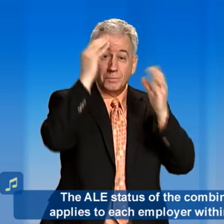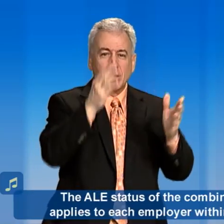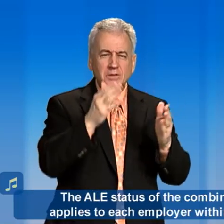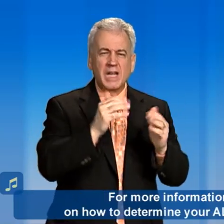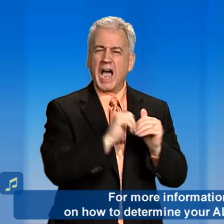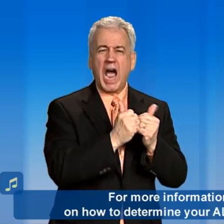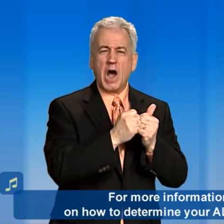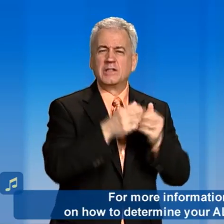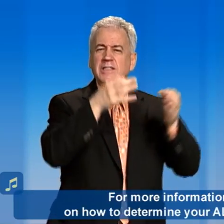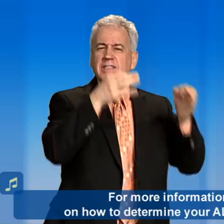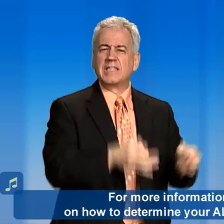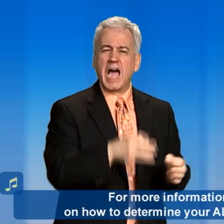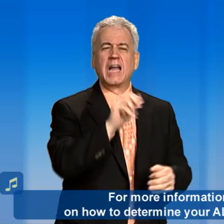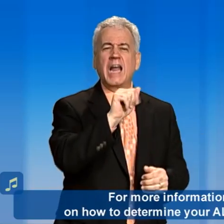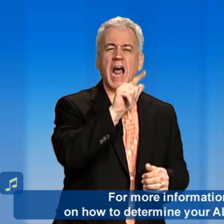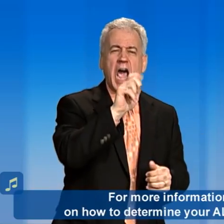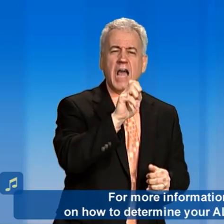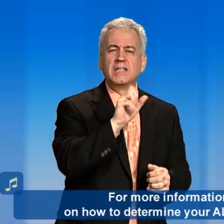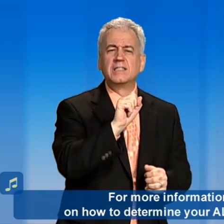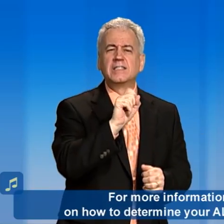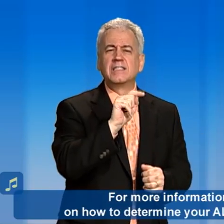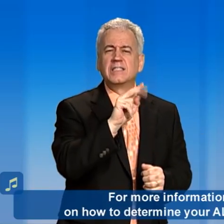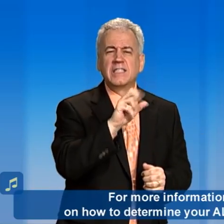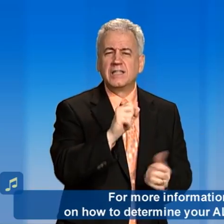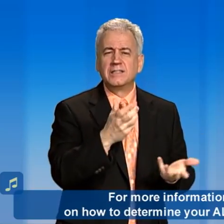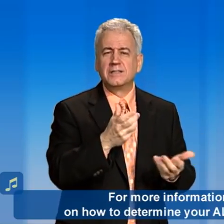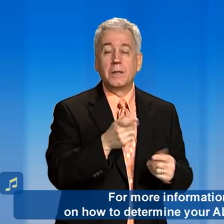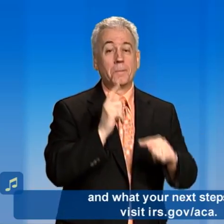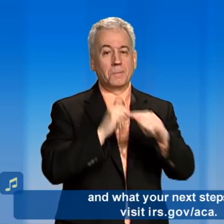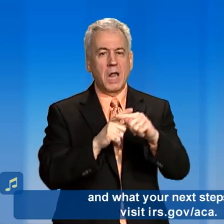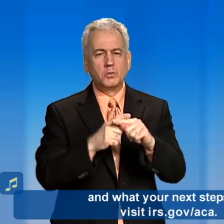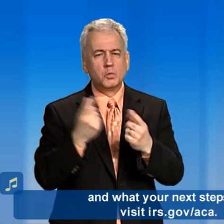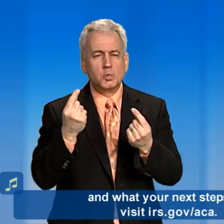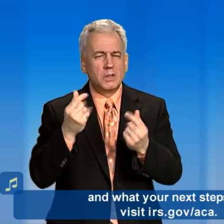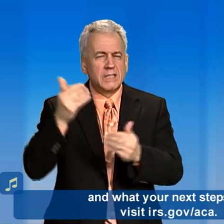For more information on how to determine your ALE status and what your next steps